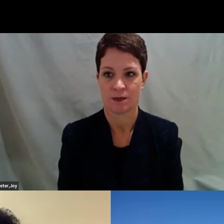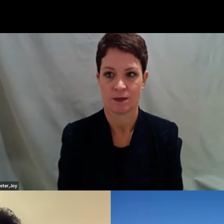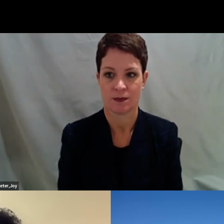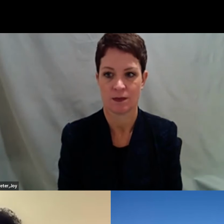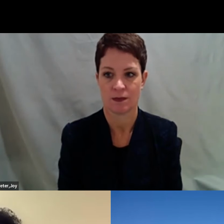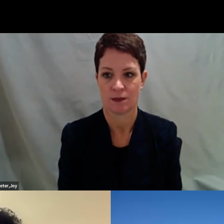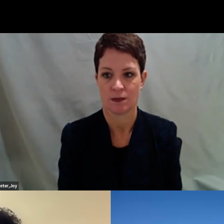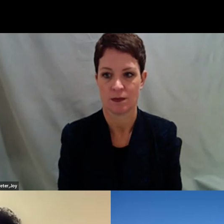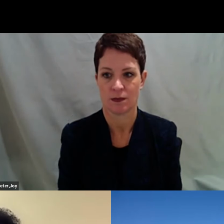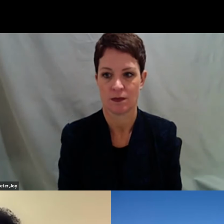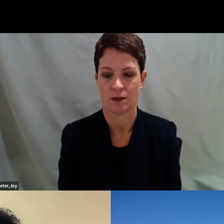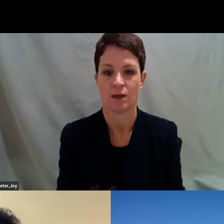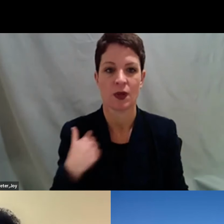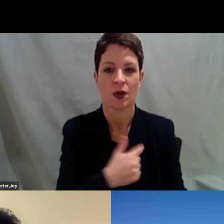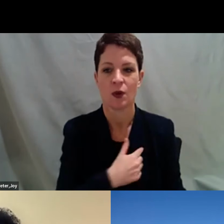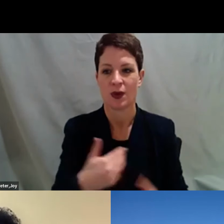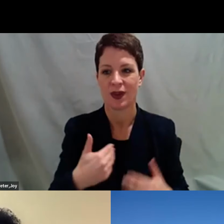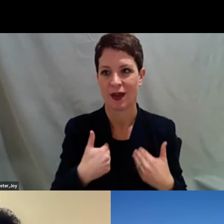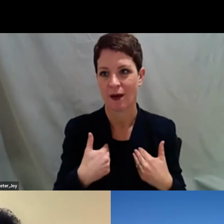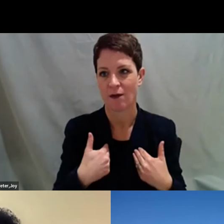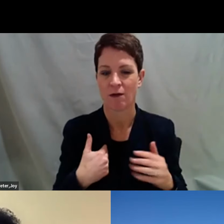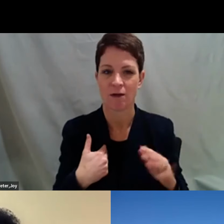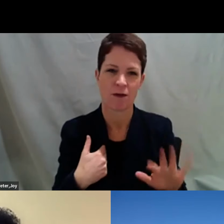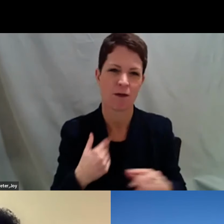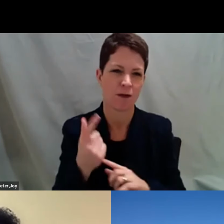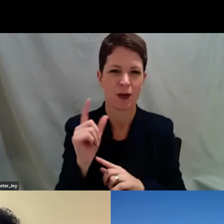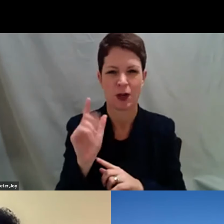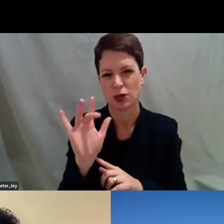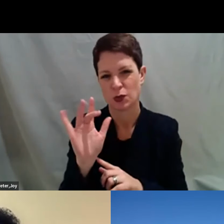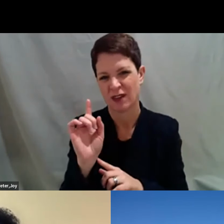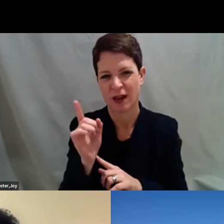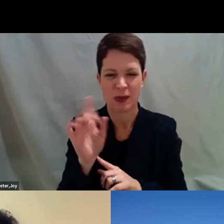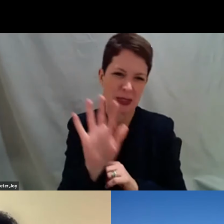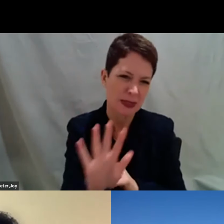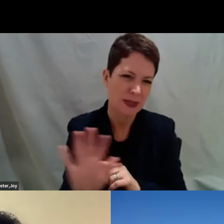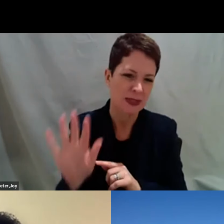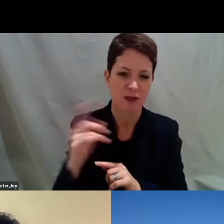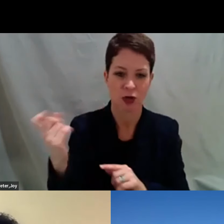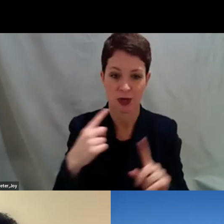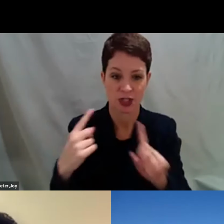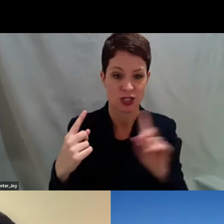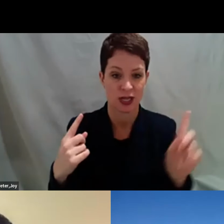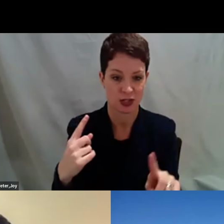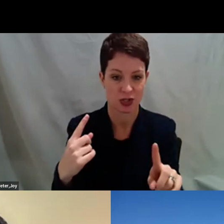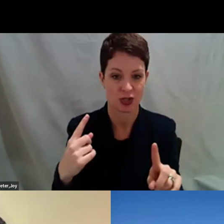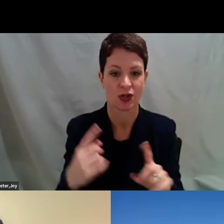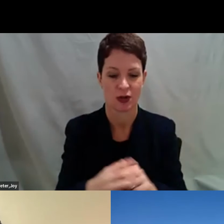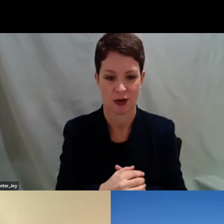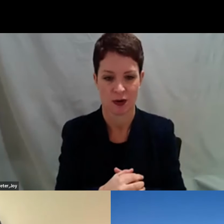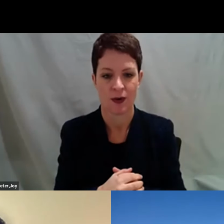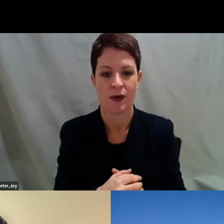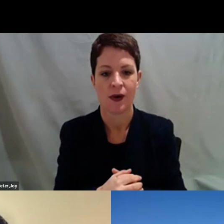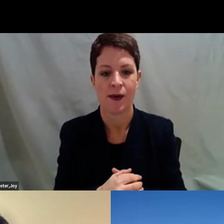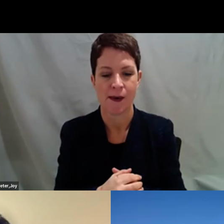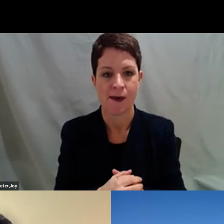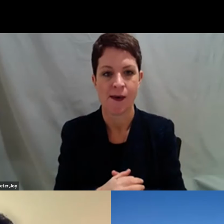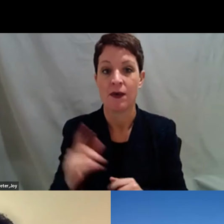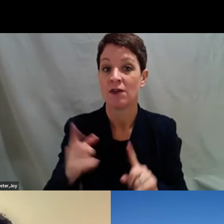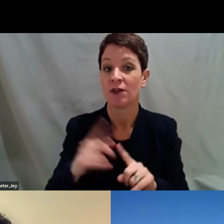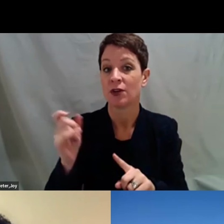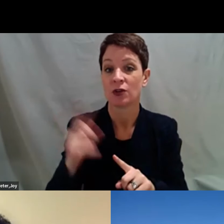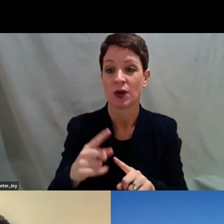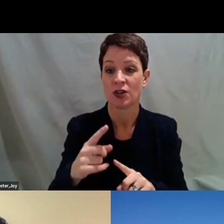Thank you. Okay, so we have about 25 minutes or so for questions. So I'll start, the first question